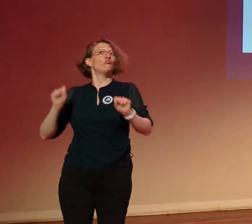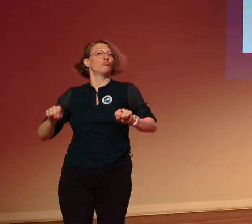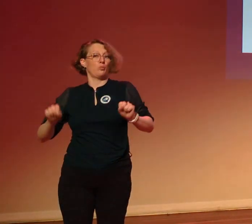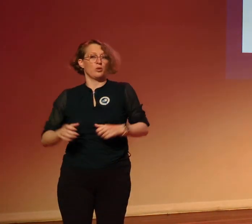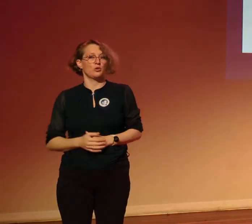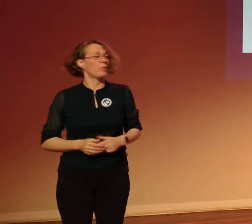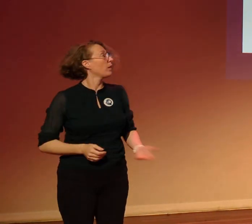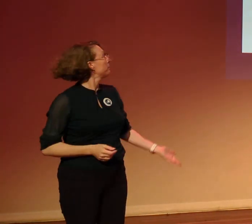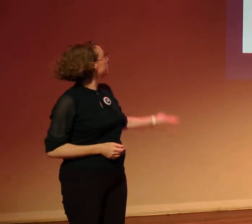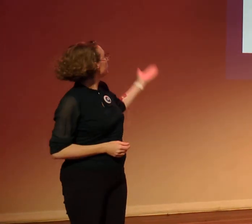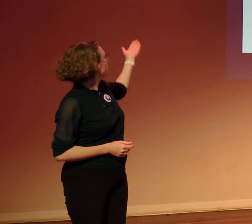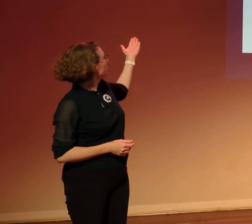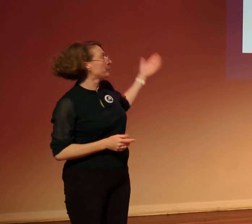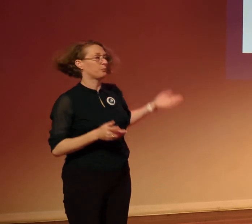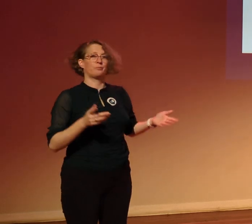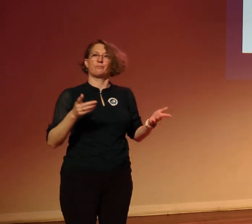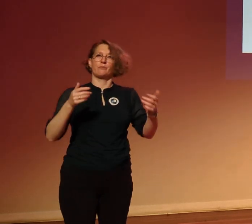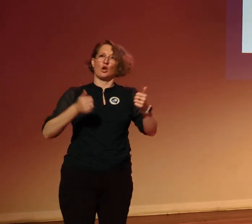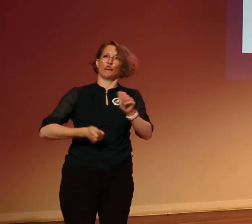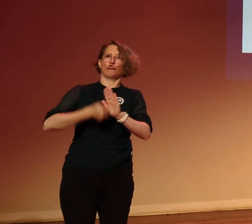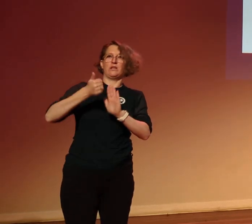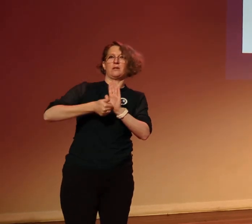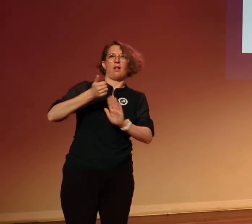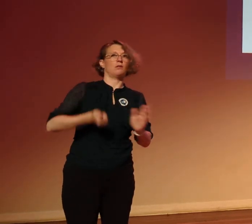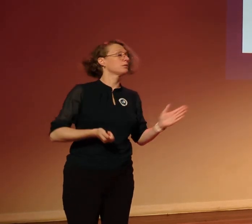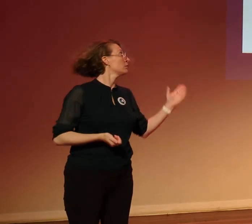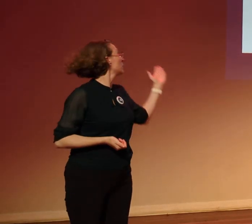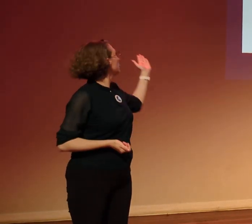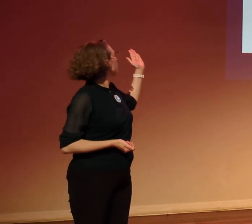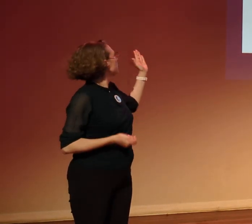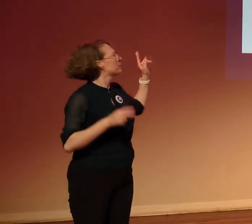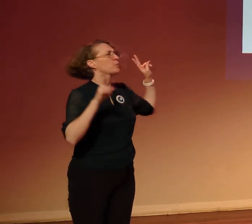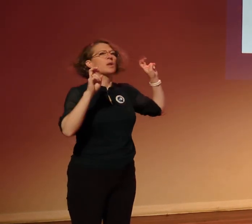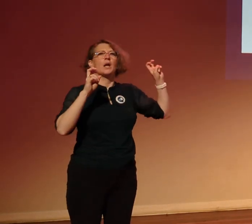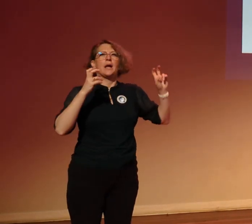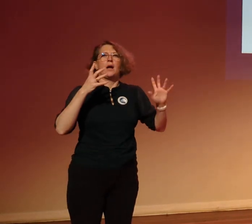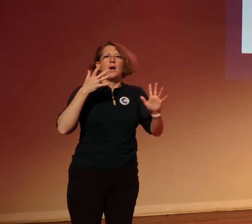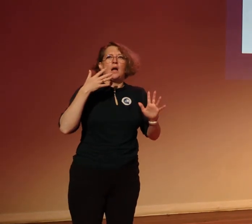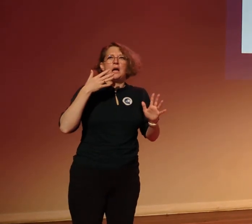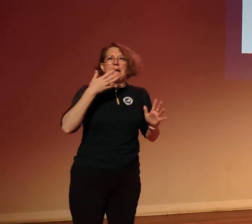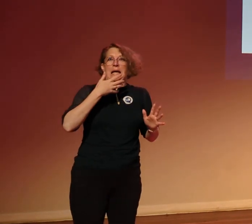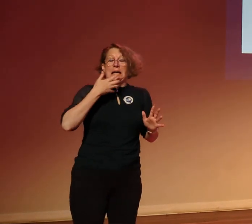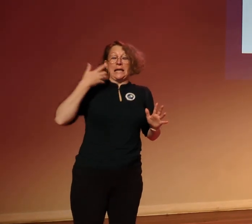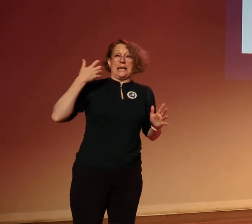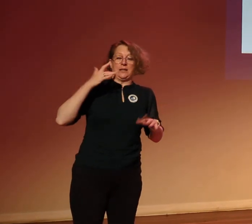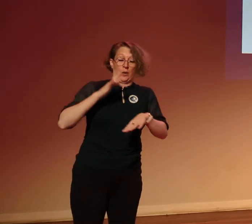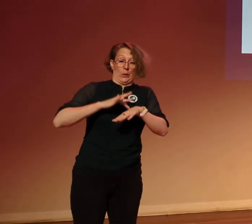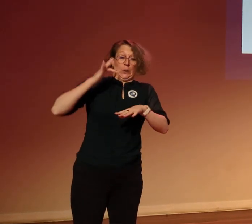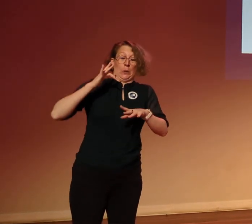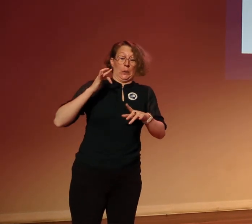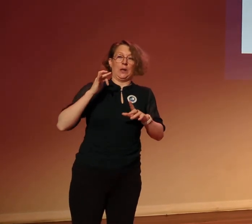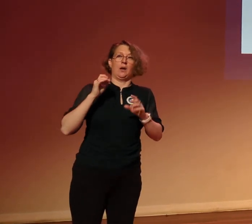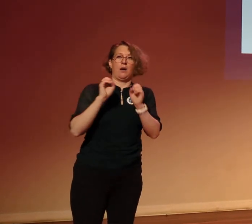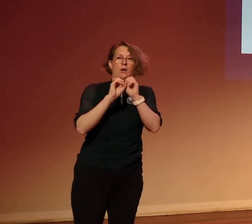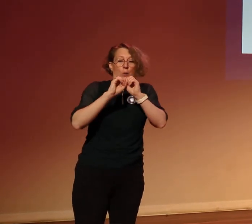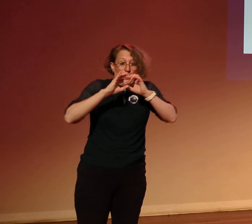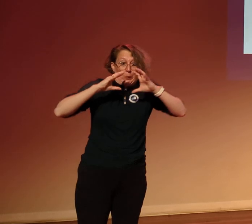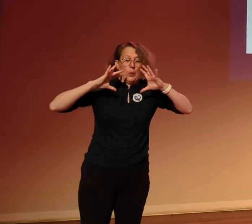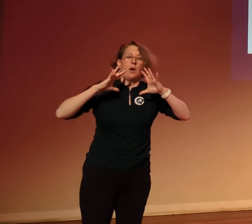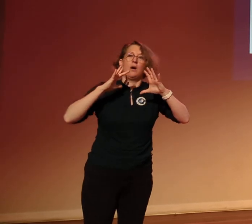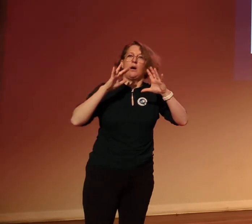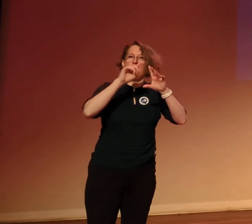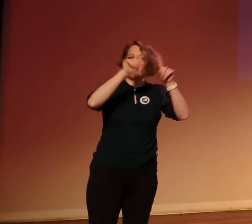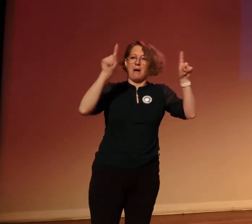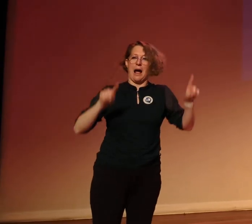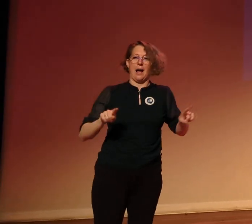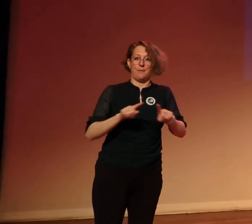So these are my results. This is a heat map showing the accuracy per gesture category that the model